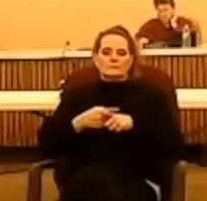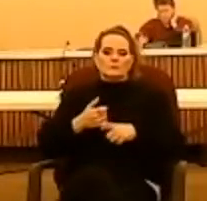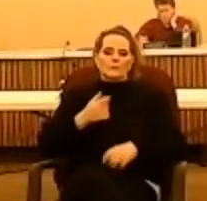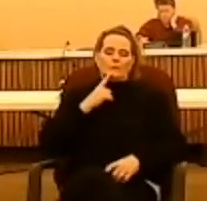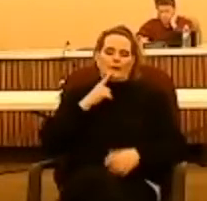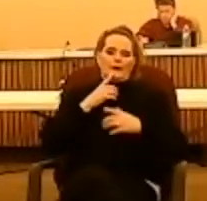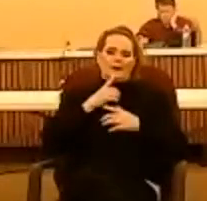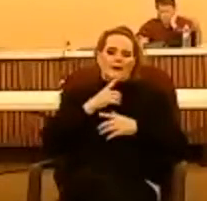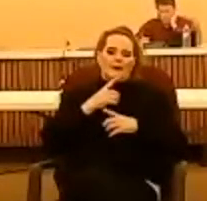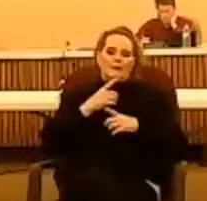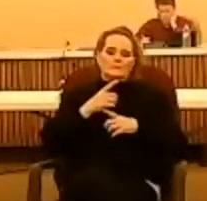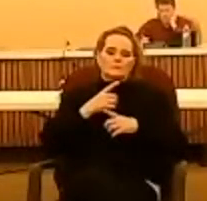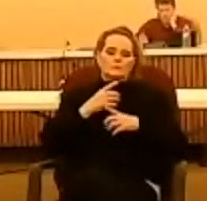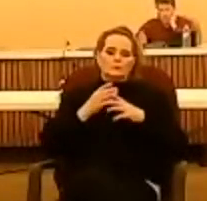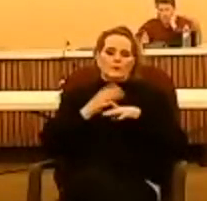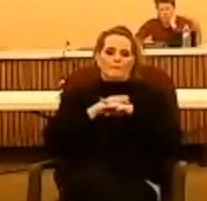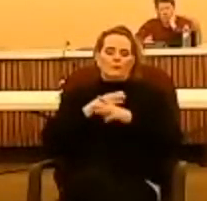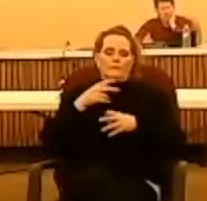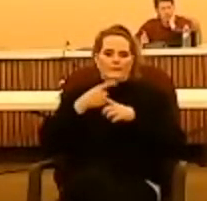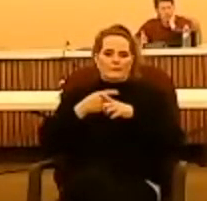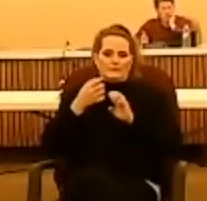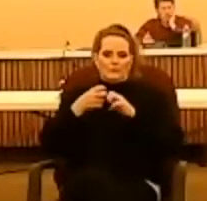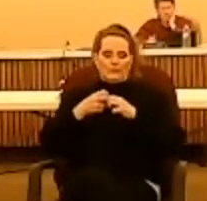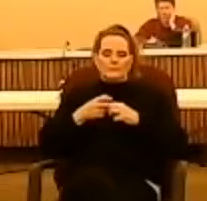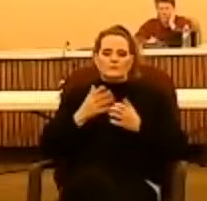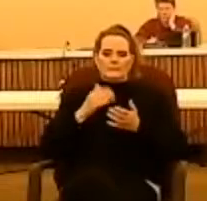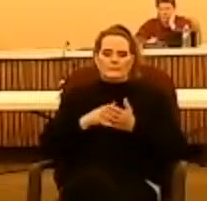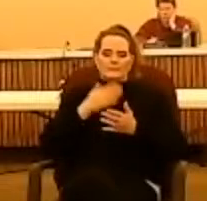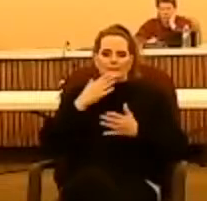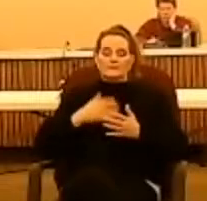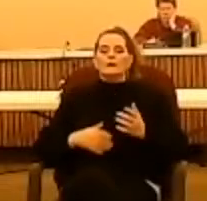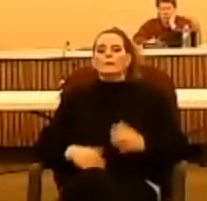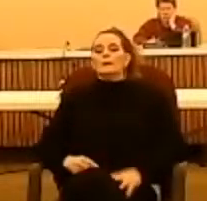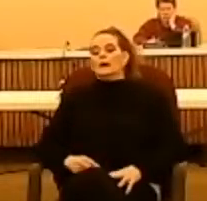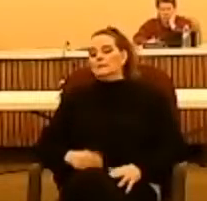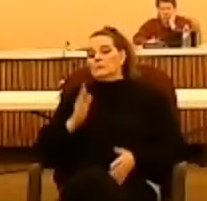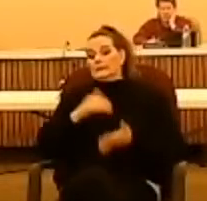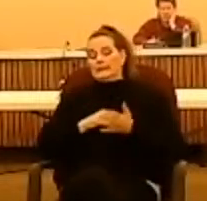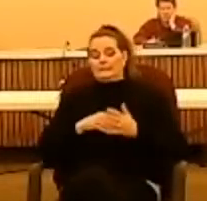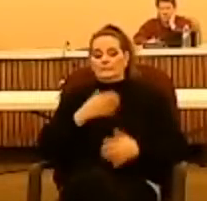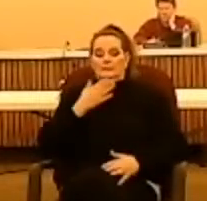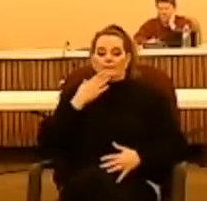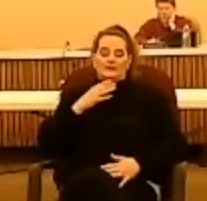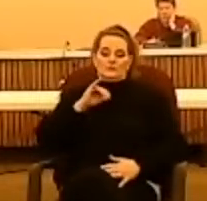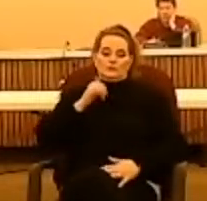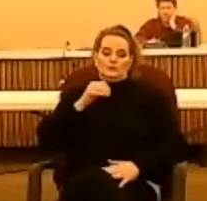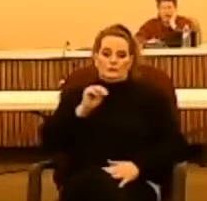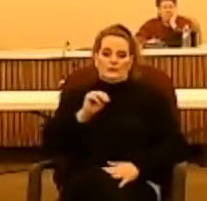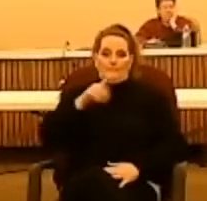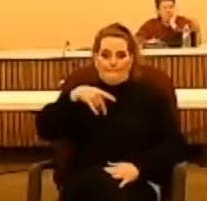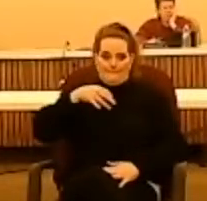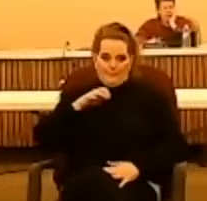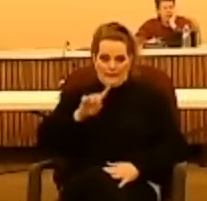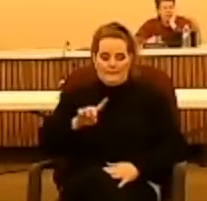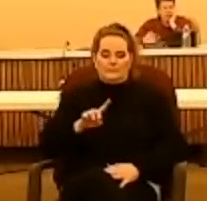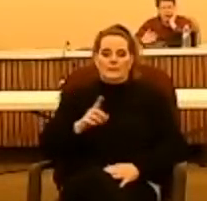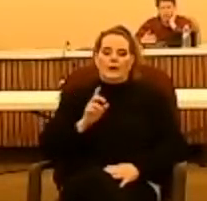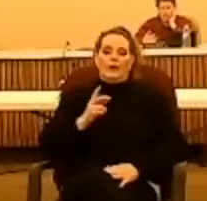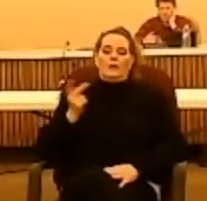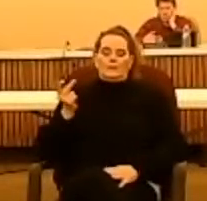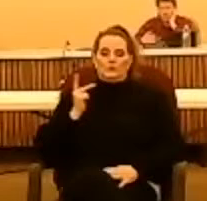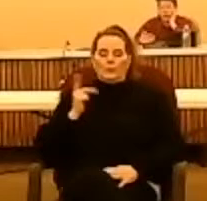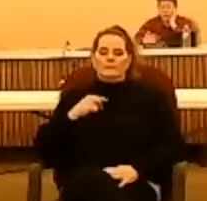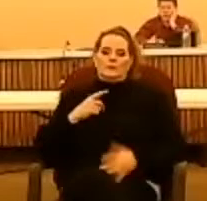that. And again, thanks to Jim Pond, who worked with me constantly. We had a lot of back and forth to try to figure